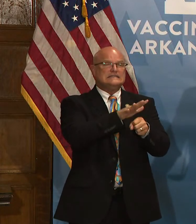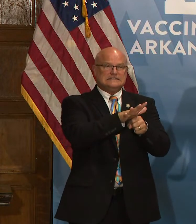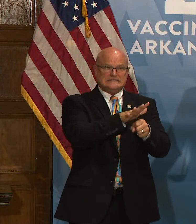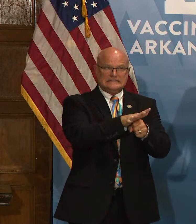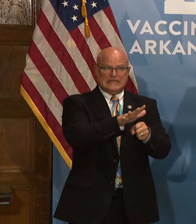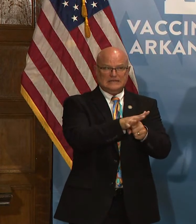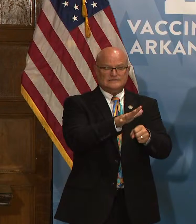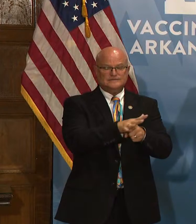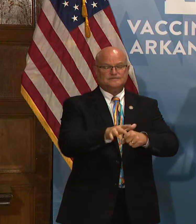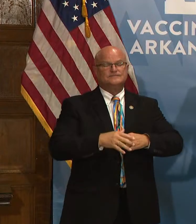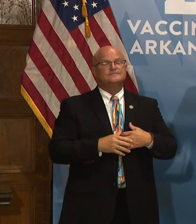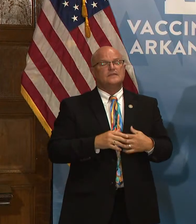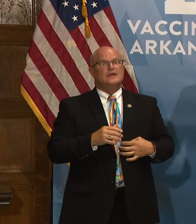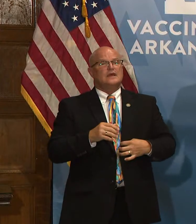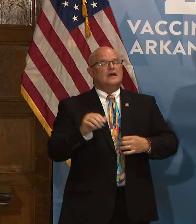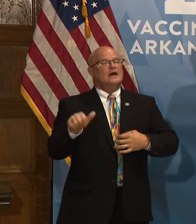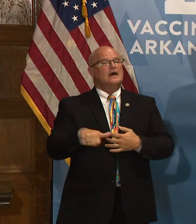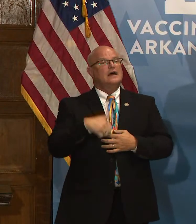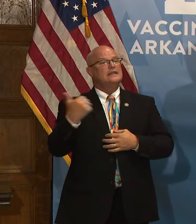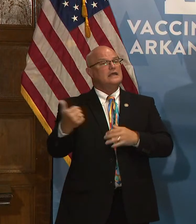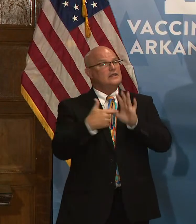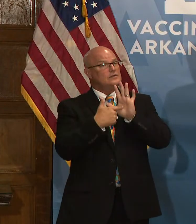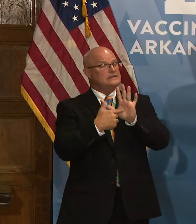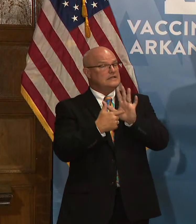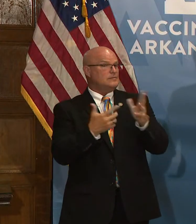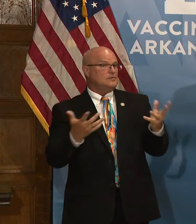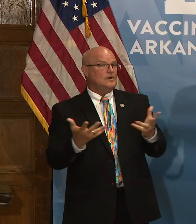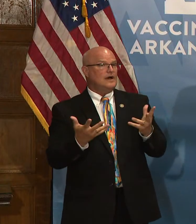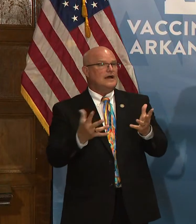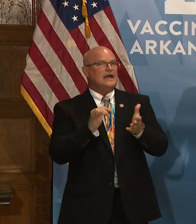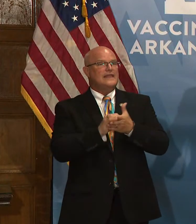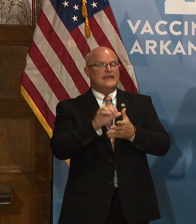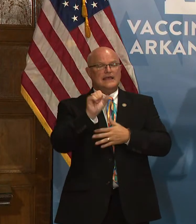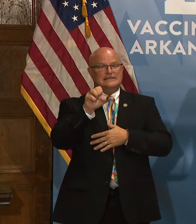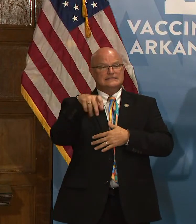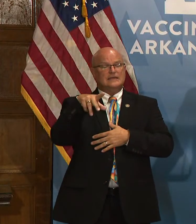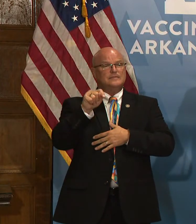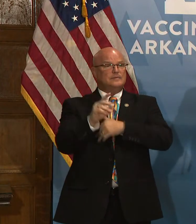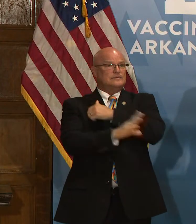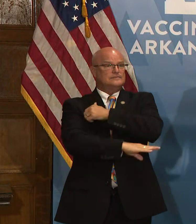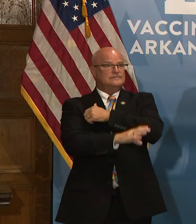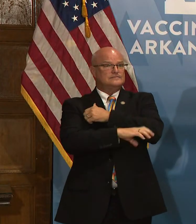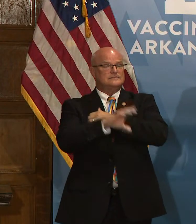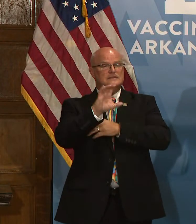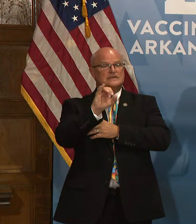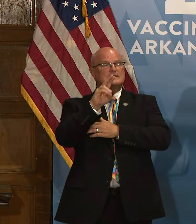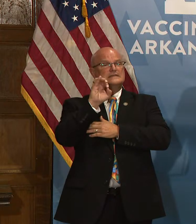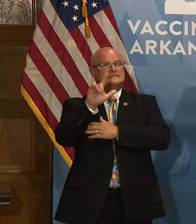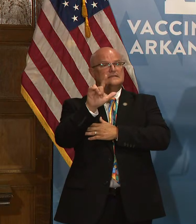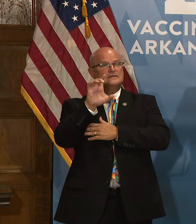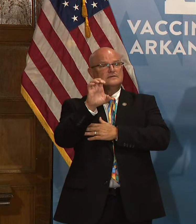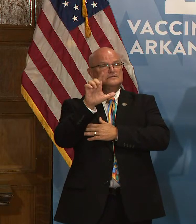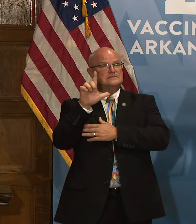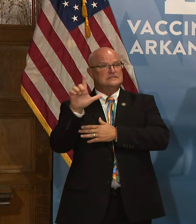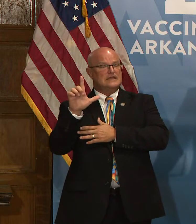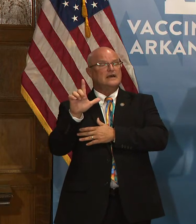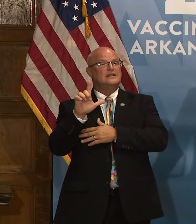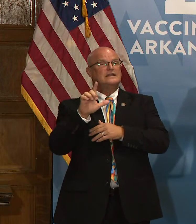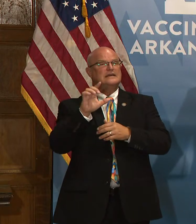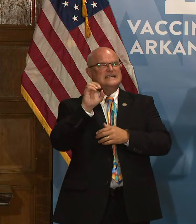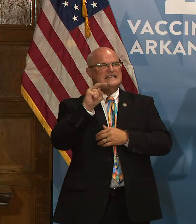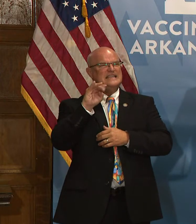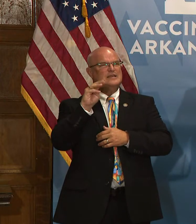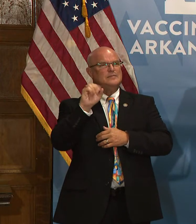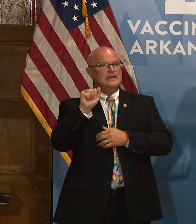it to be. Another illustration of it is that September is Sickle Cell Awareness Month. Blood products